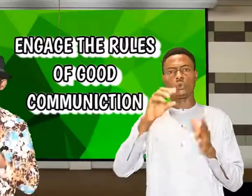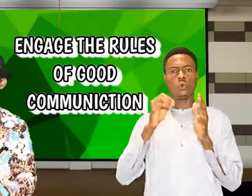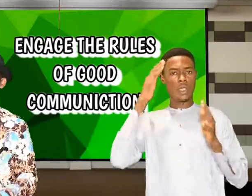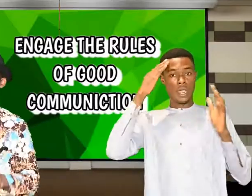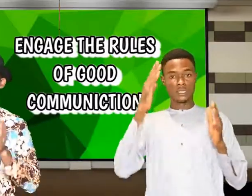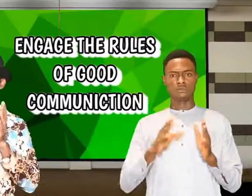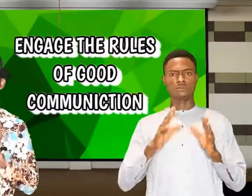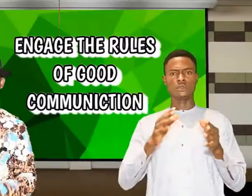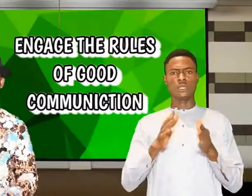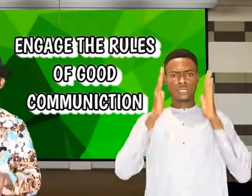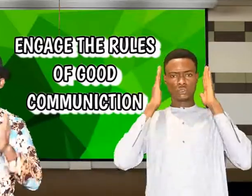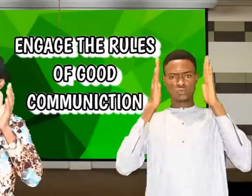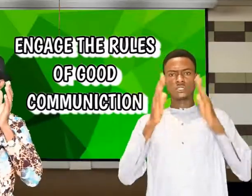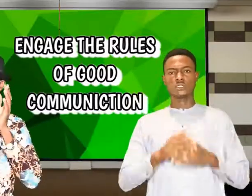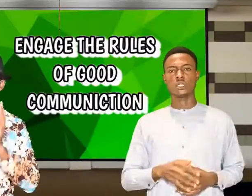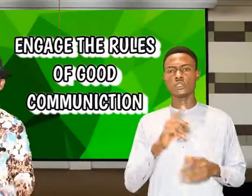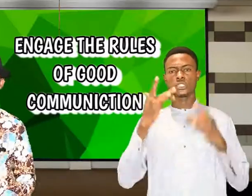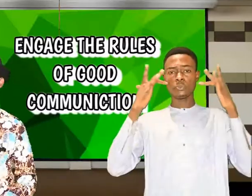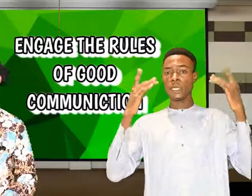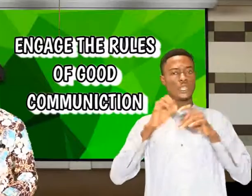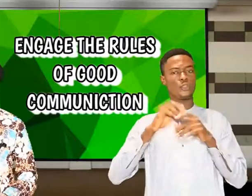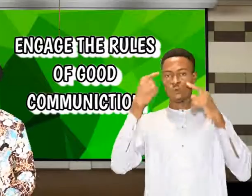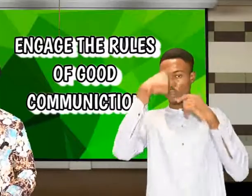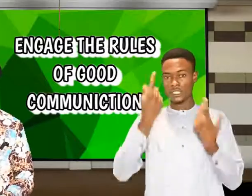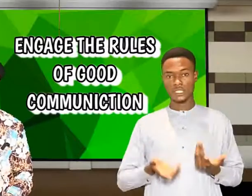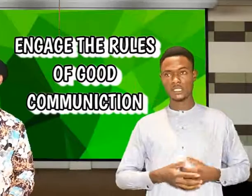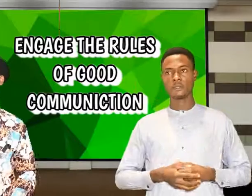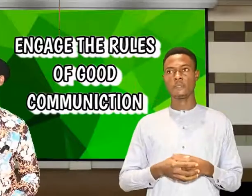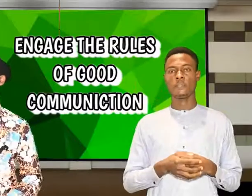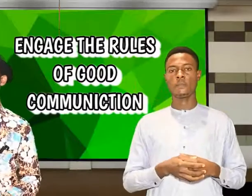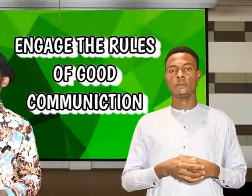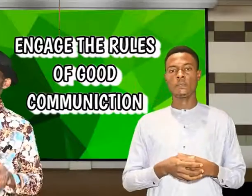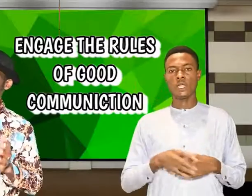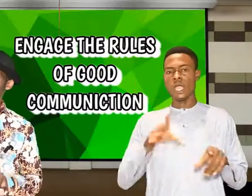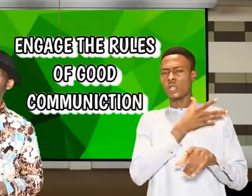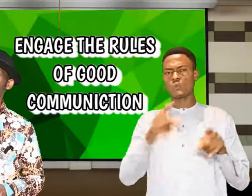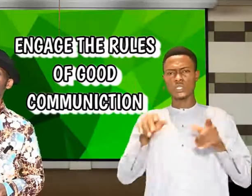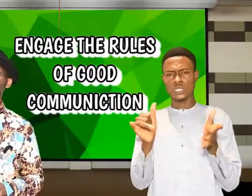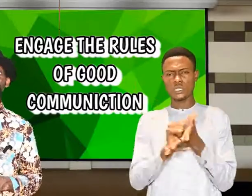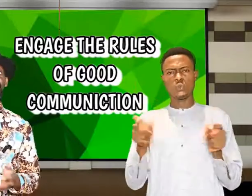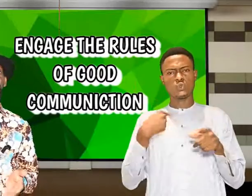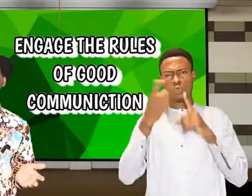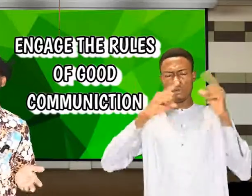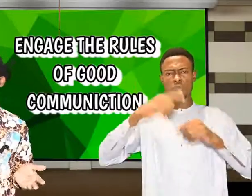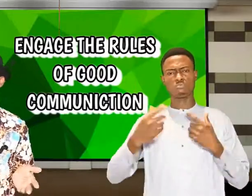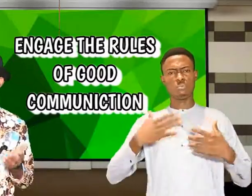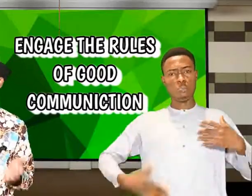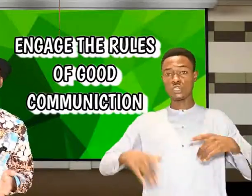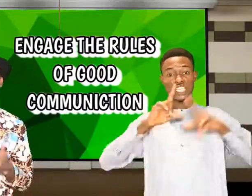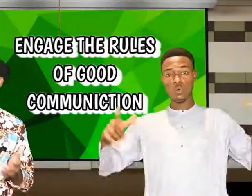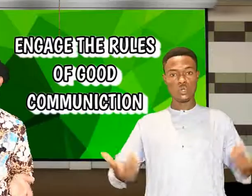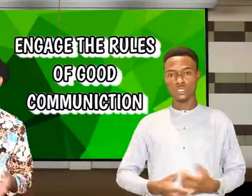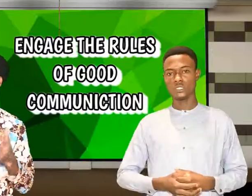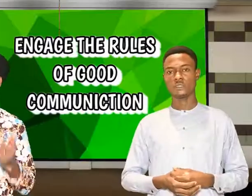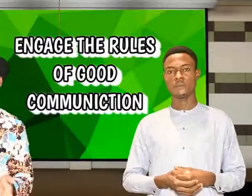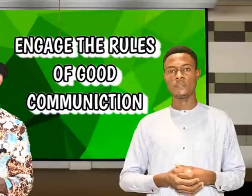a smile on your face will be good. Then, without that, also talking about body language, make eye contact. Direct